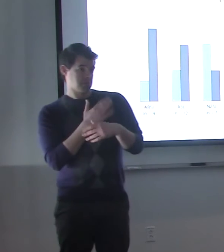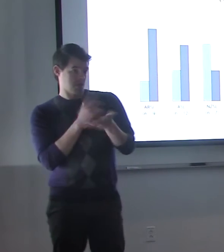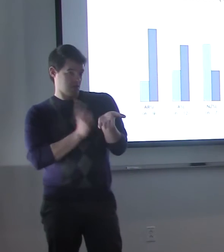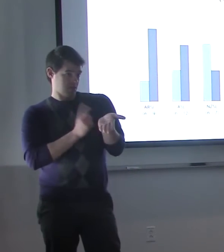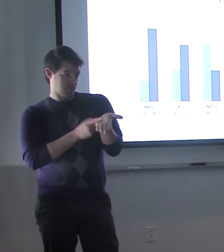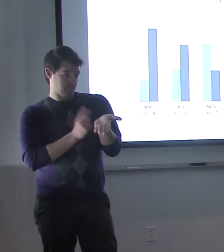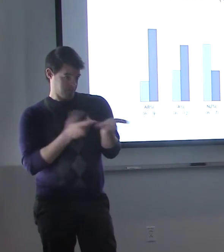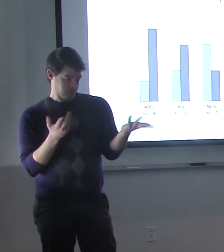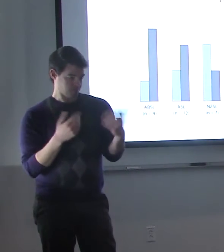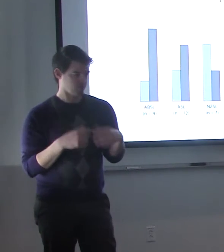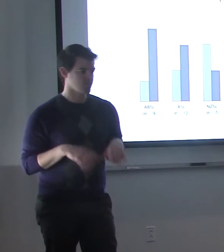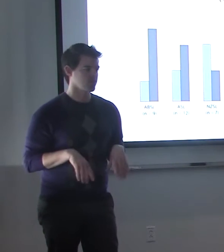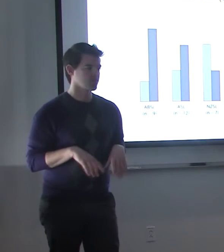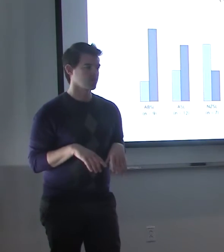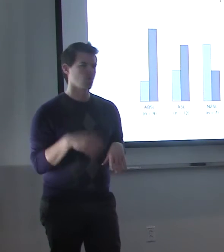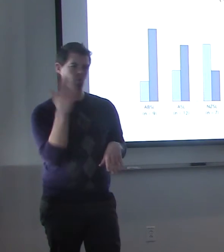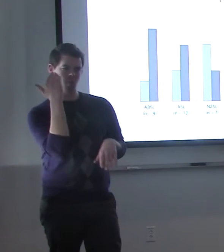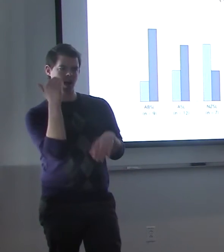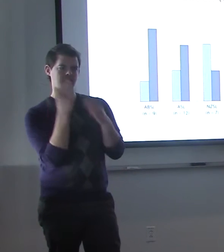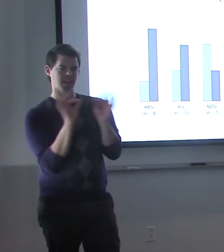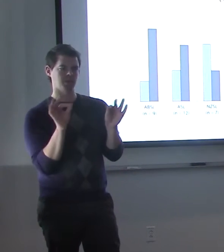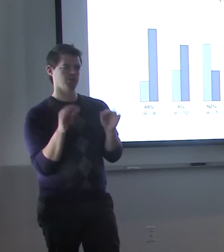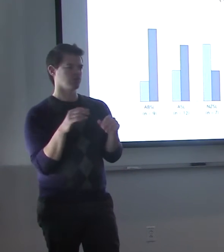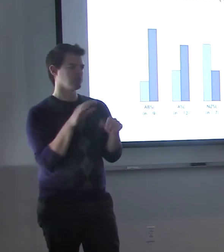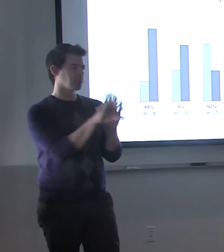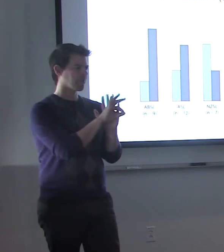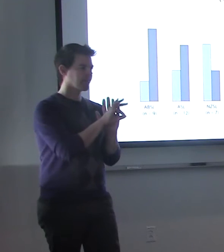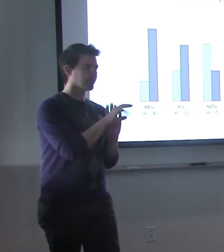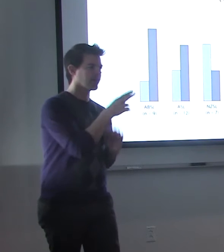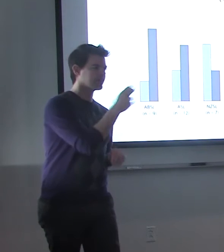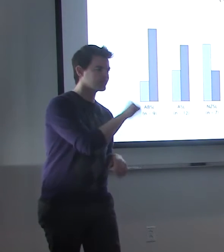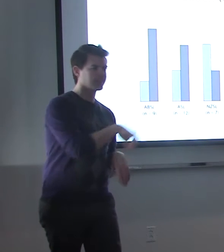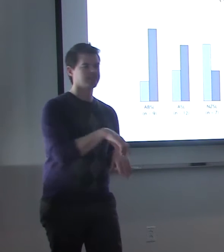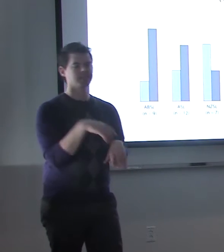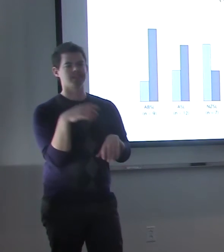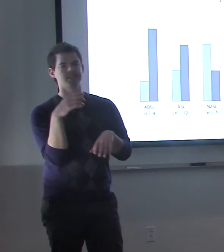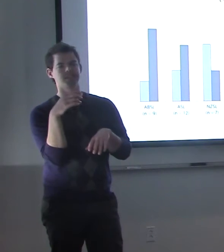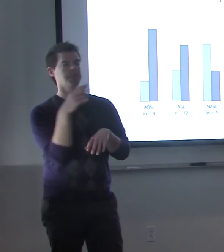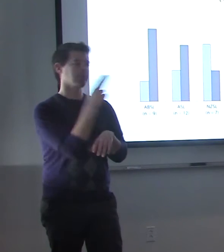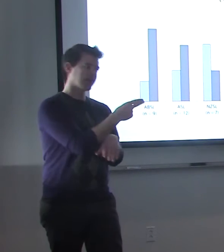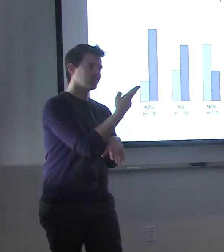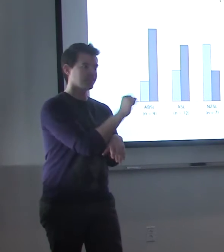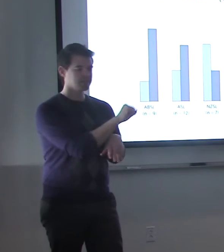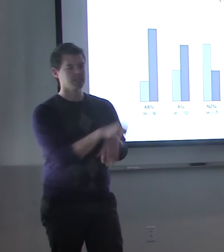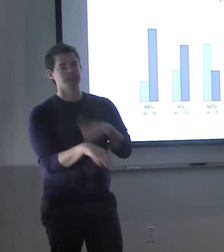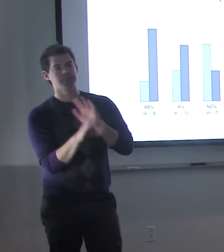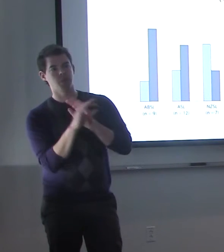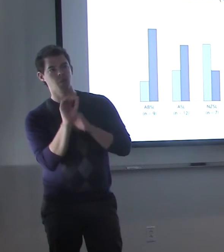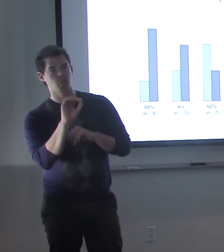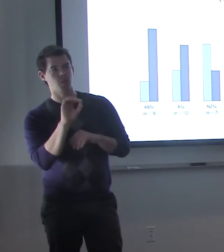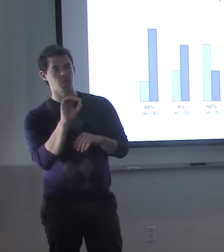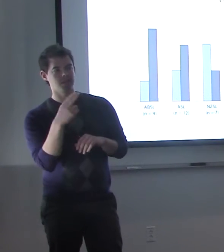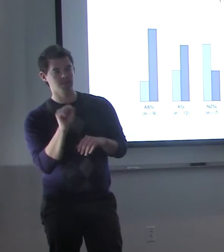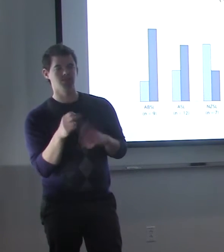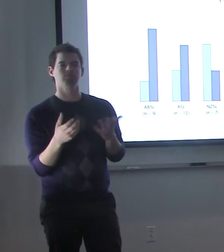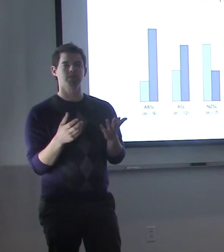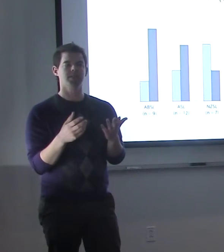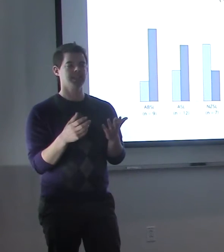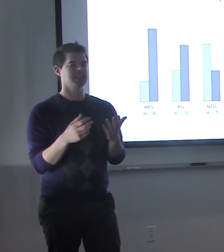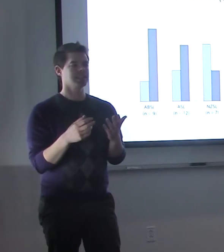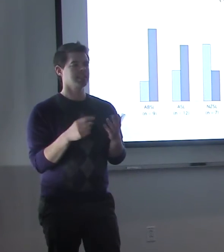handshake preference, is modulated by the way that the sign languages